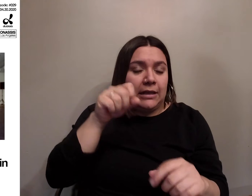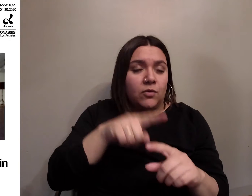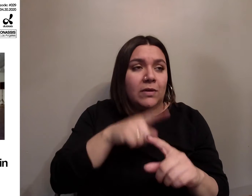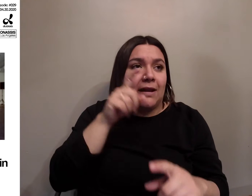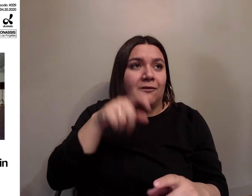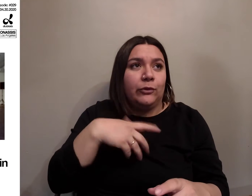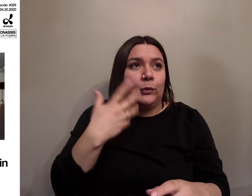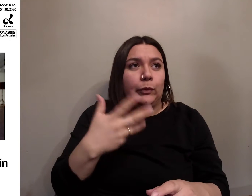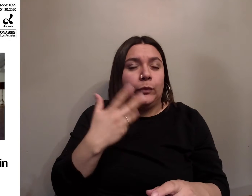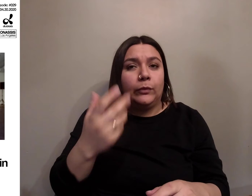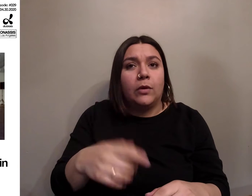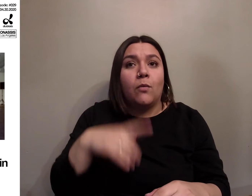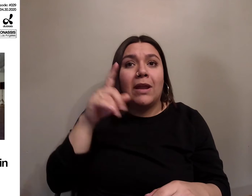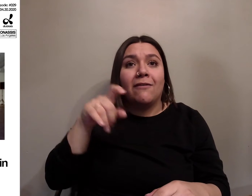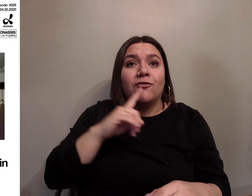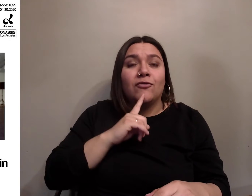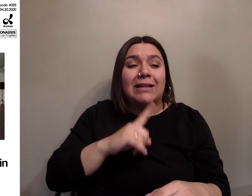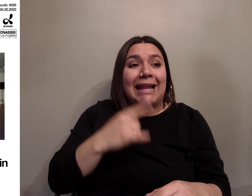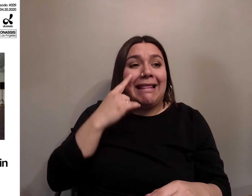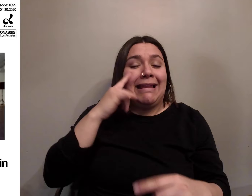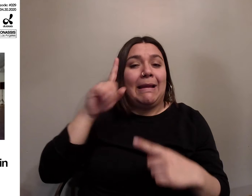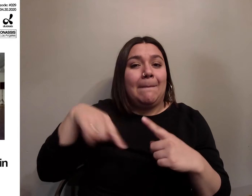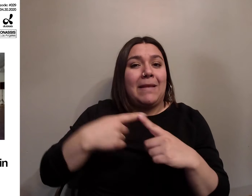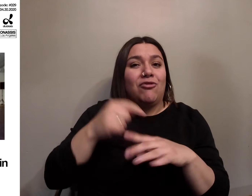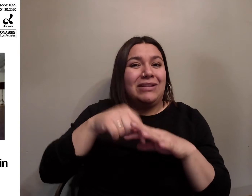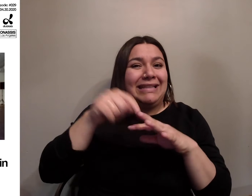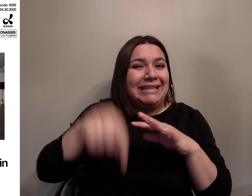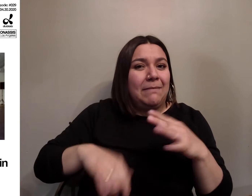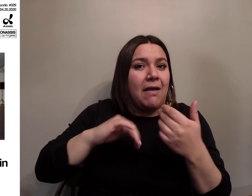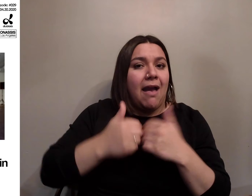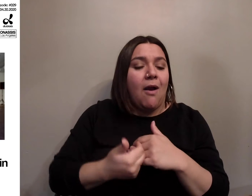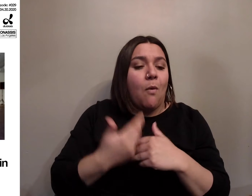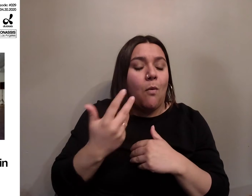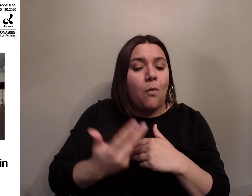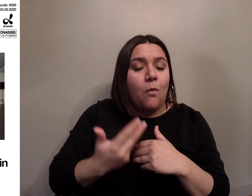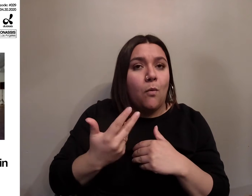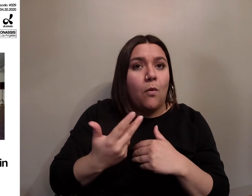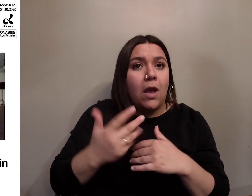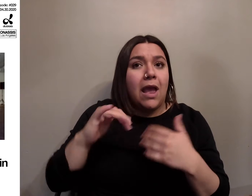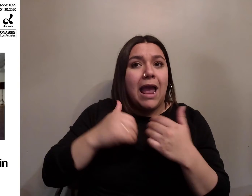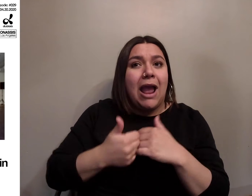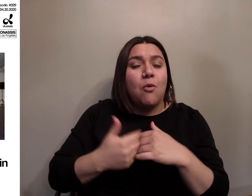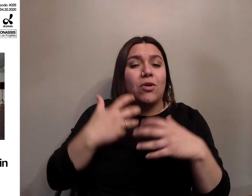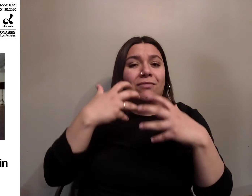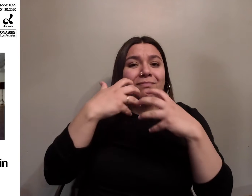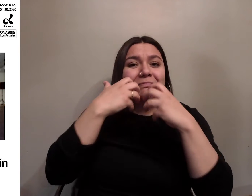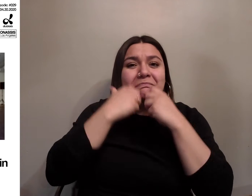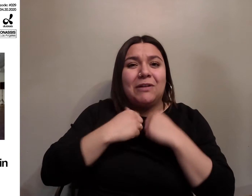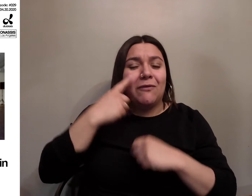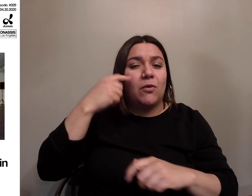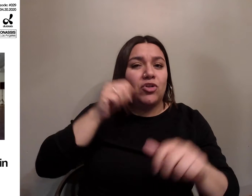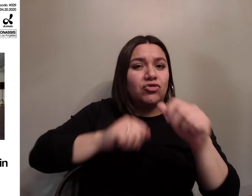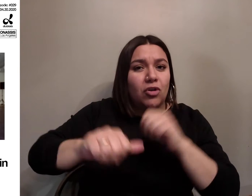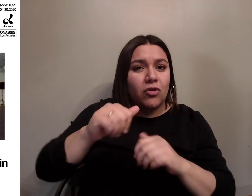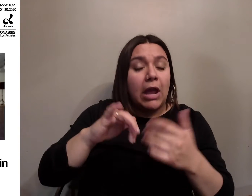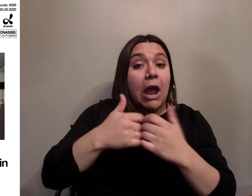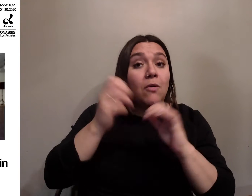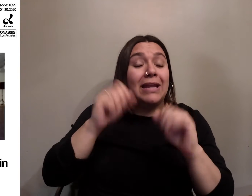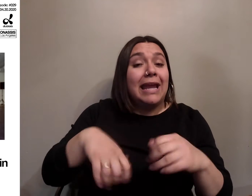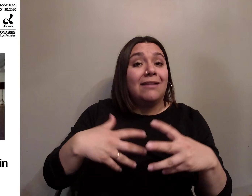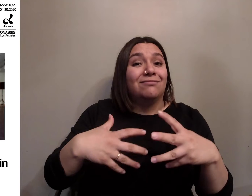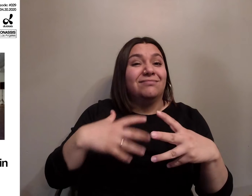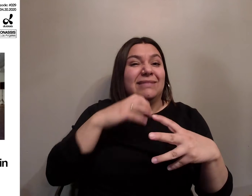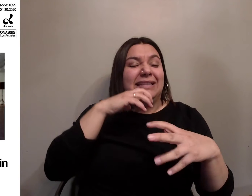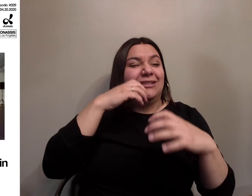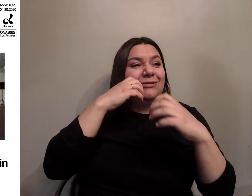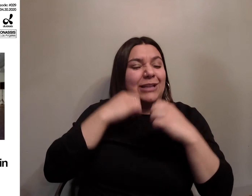to really think deeply about how we are caring for one another, and how can we care for